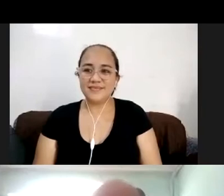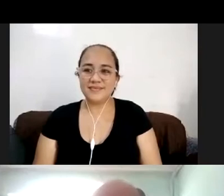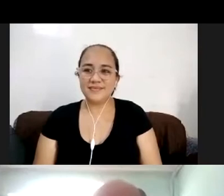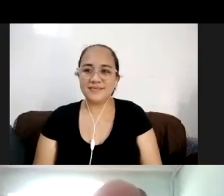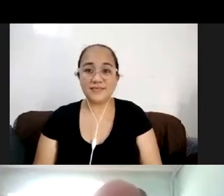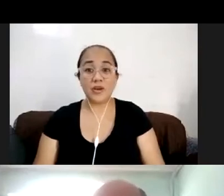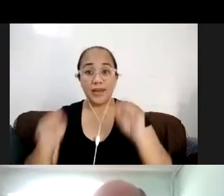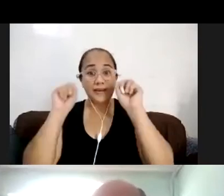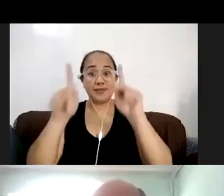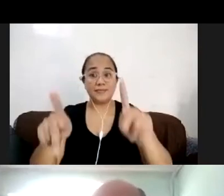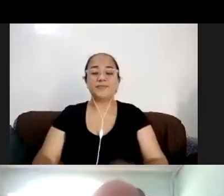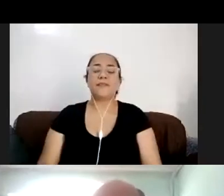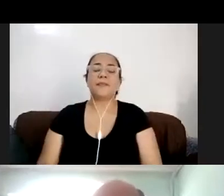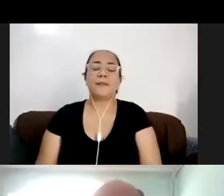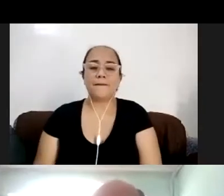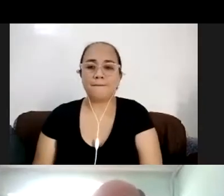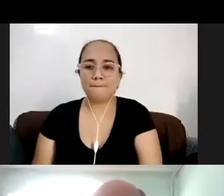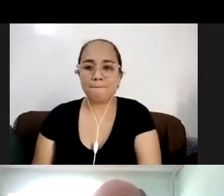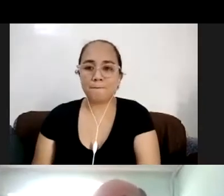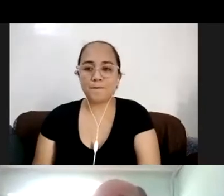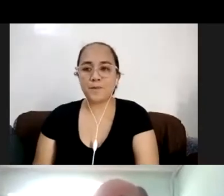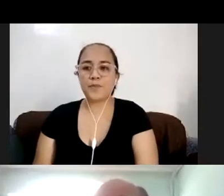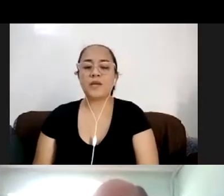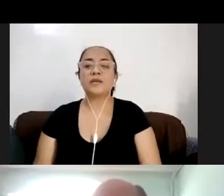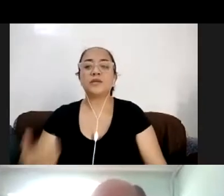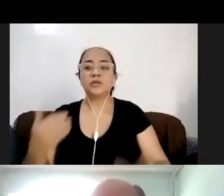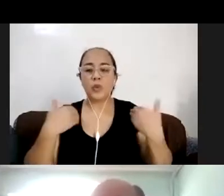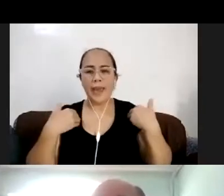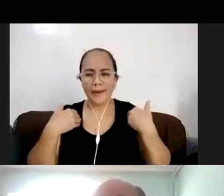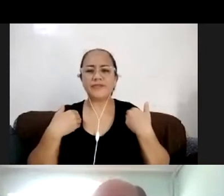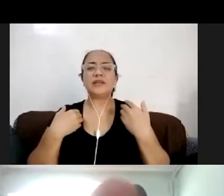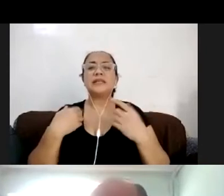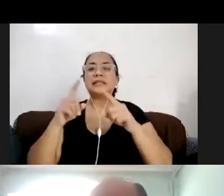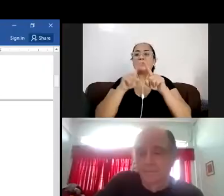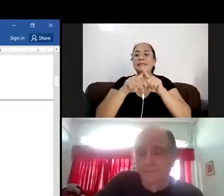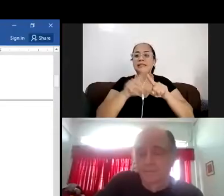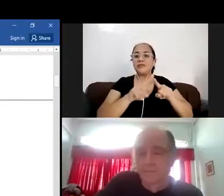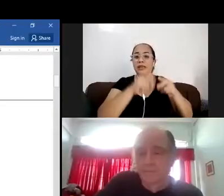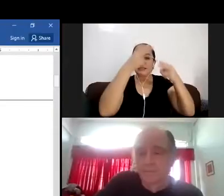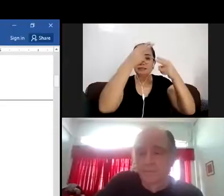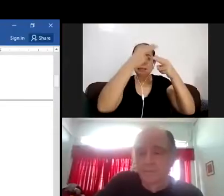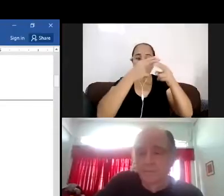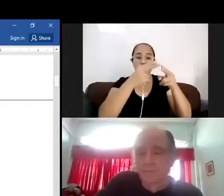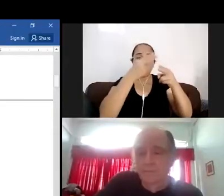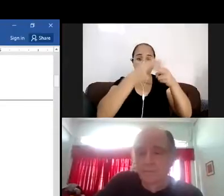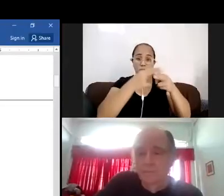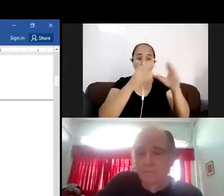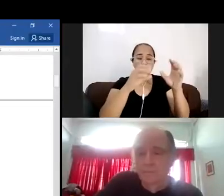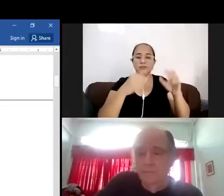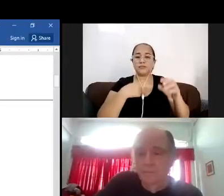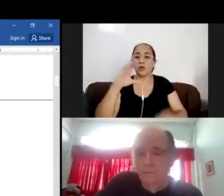Okay, now we have different names for different clauses.